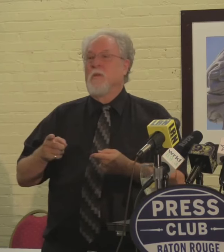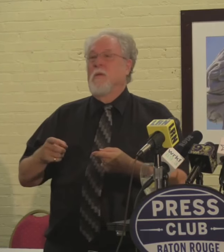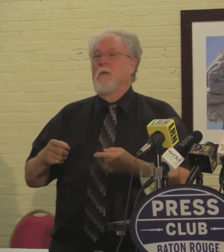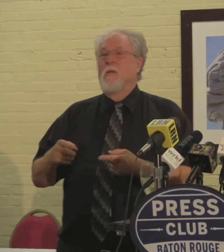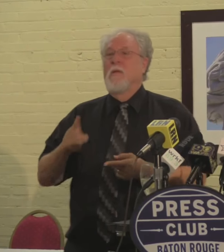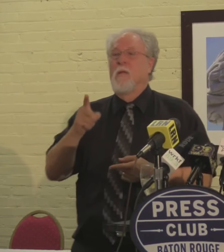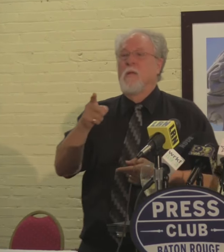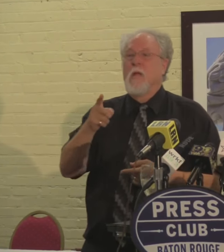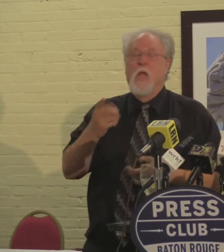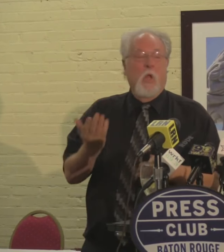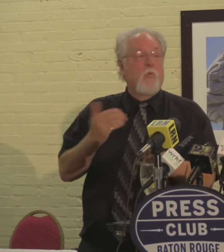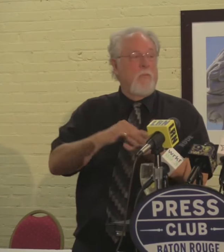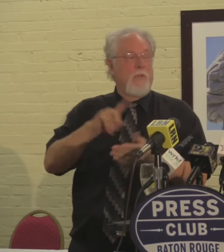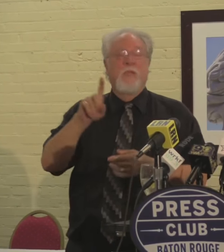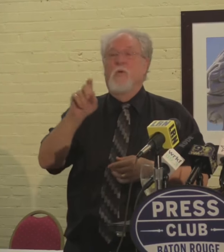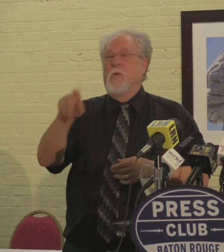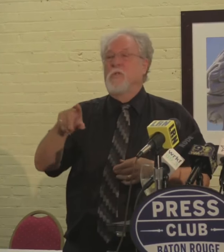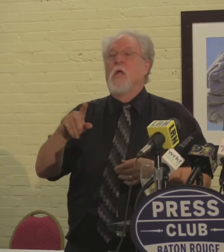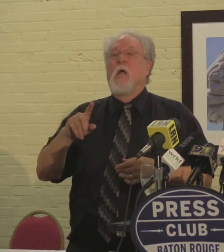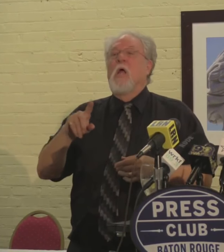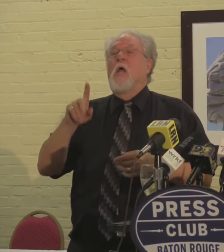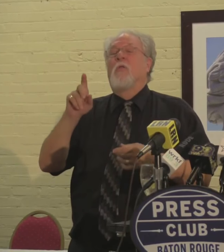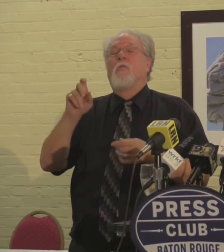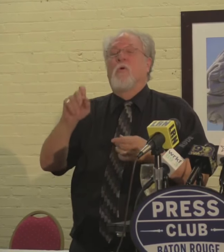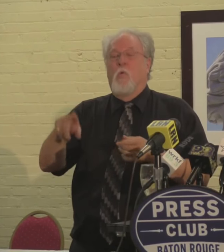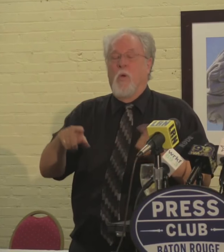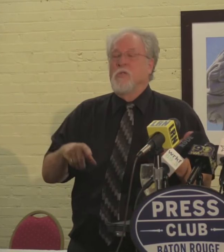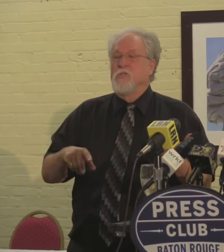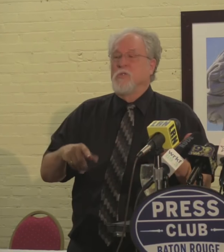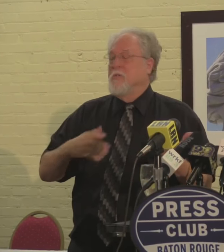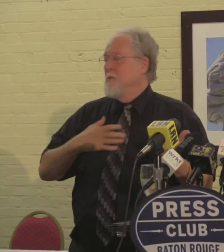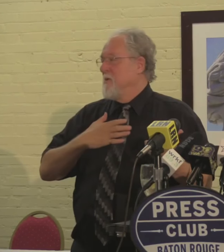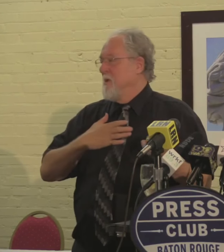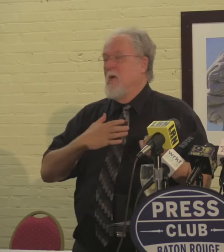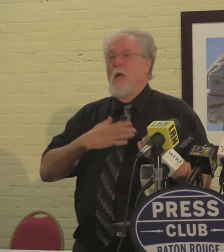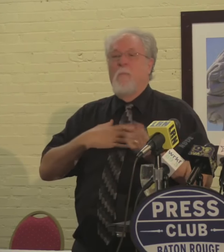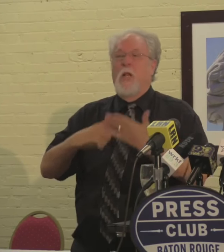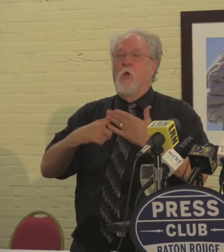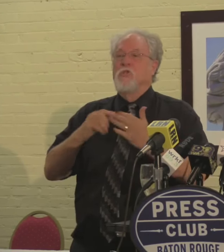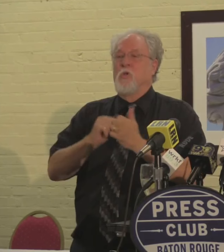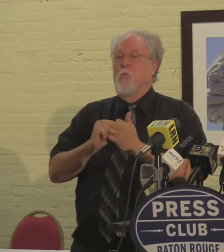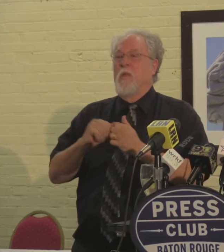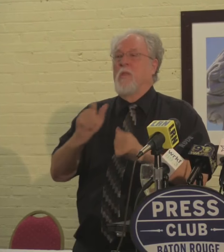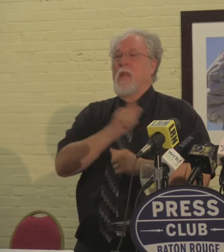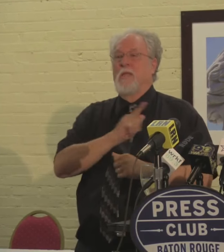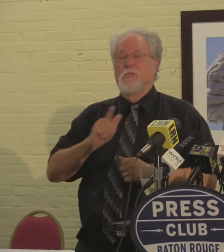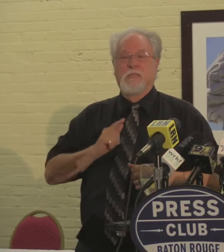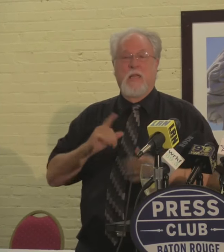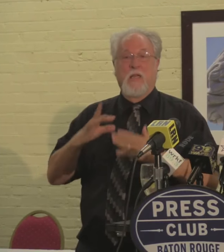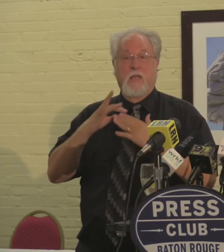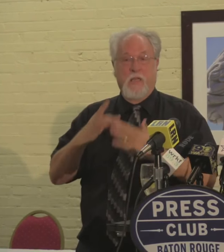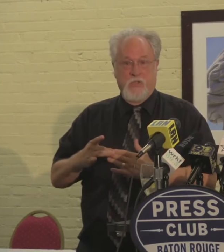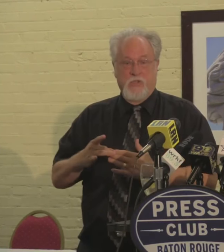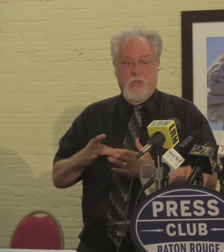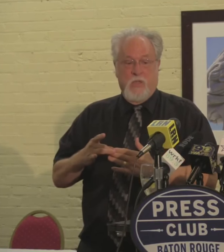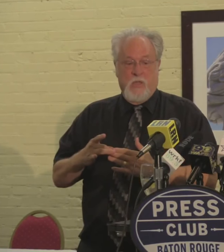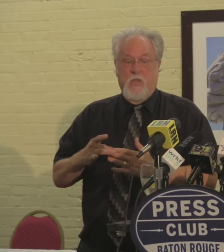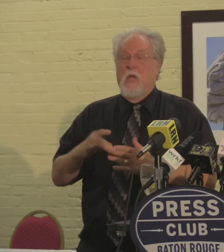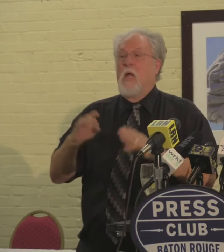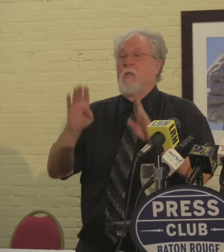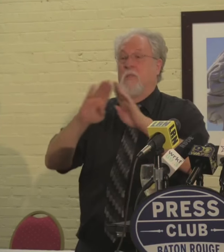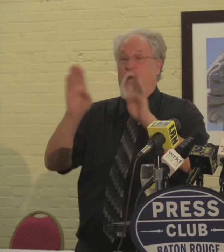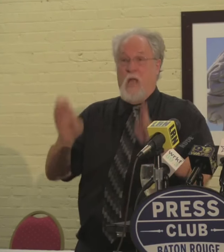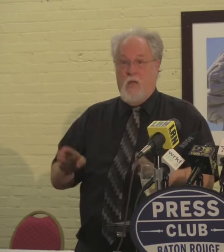I'm just. Can you repeat? Yeah, the question is, in my negotiations with legislative leadership, principally the